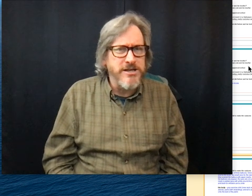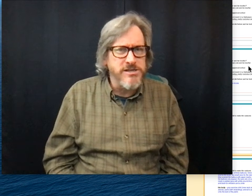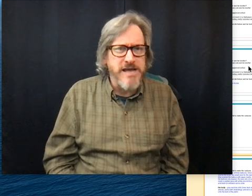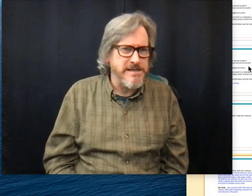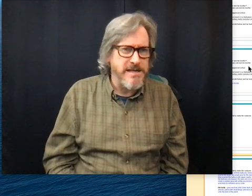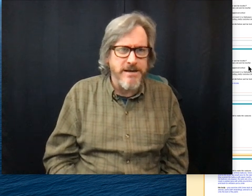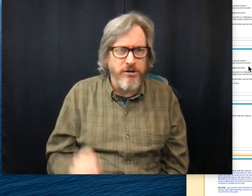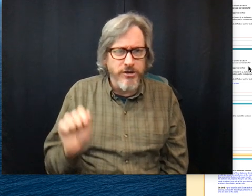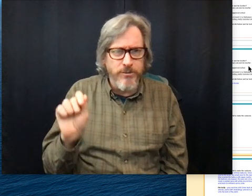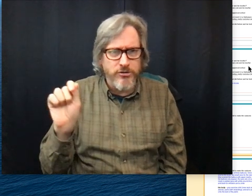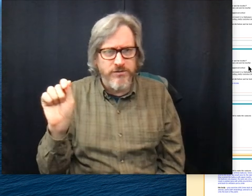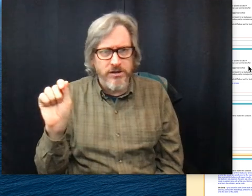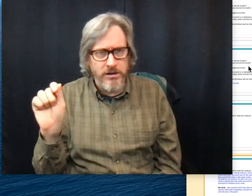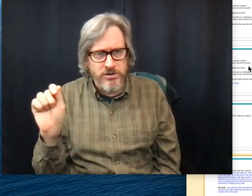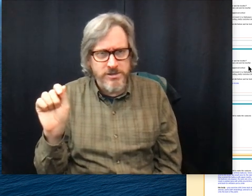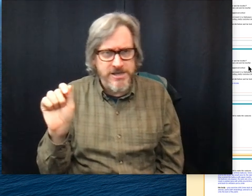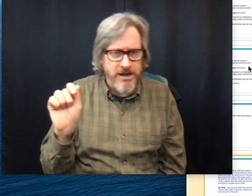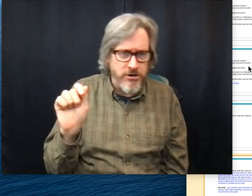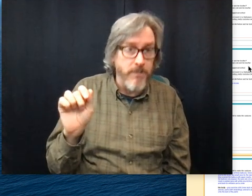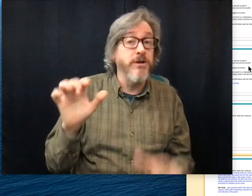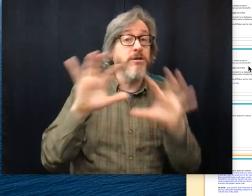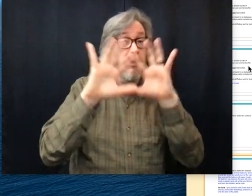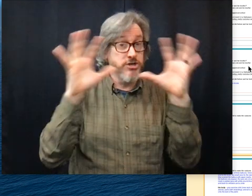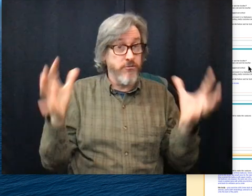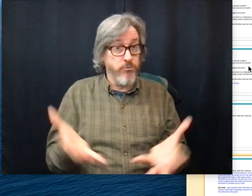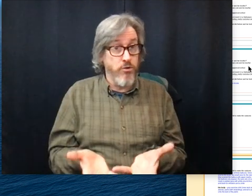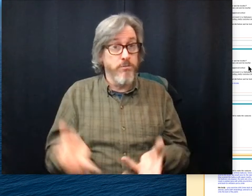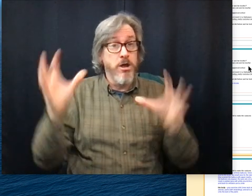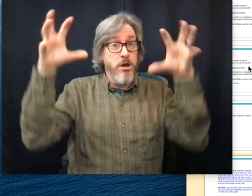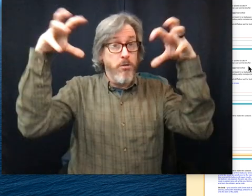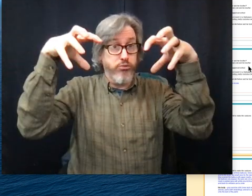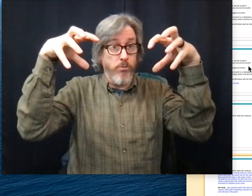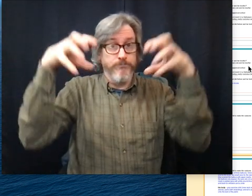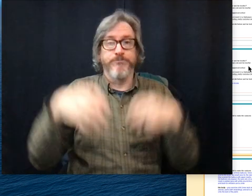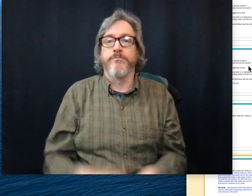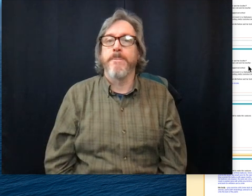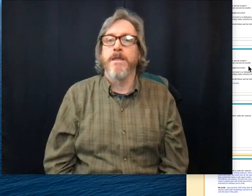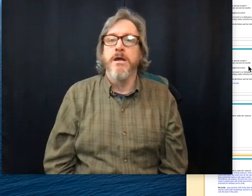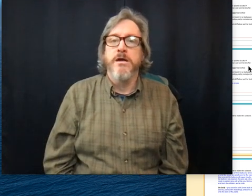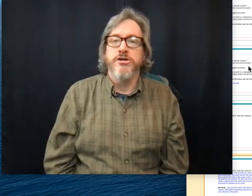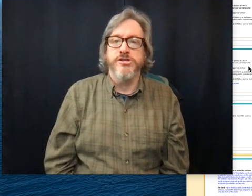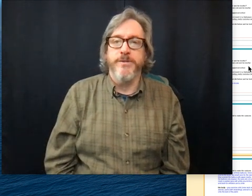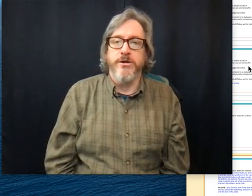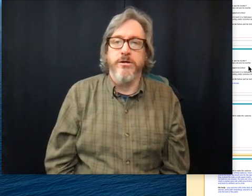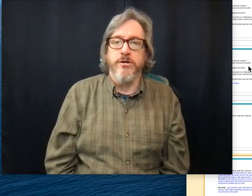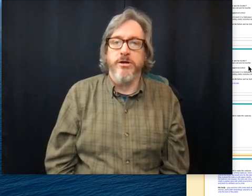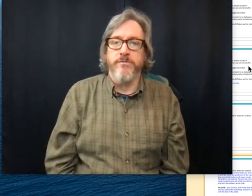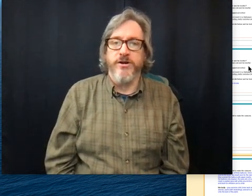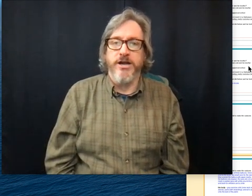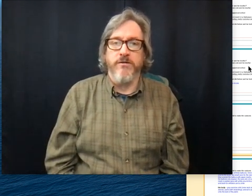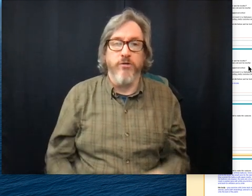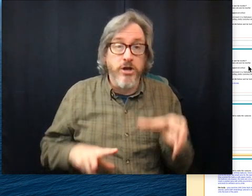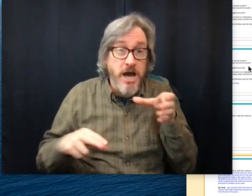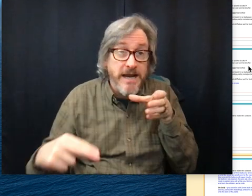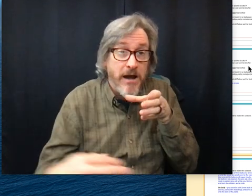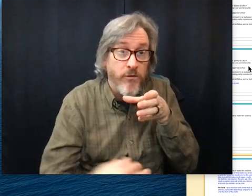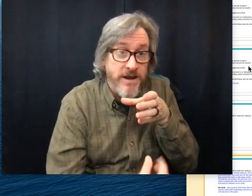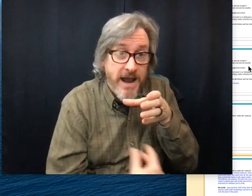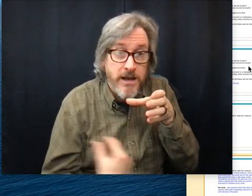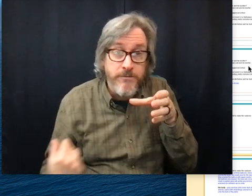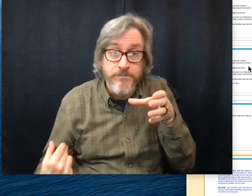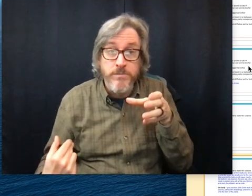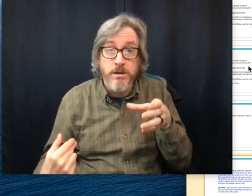little variations, accidental, you may drift a little to one side or not, but in general, boom, boom. She's going to be very careful, cutting